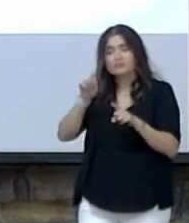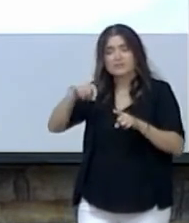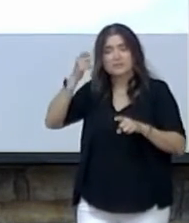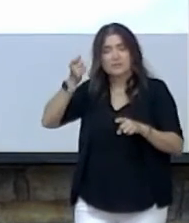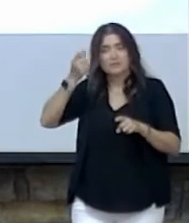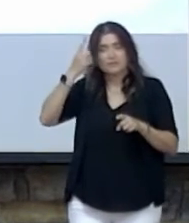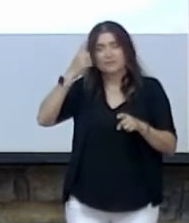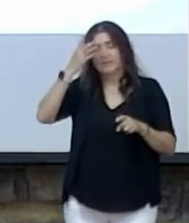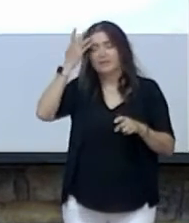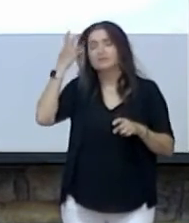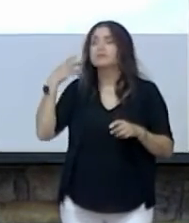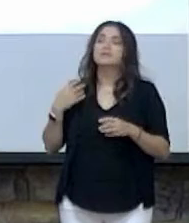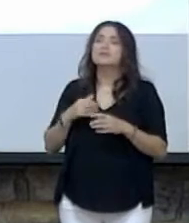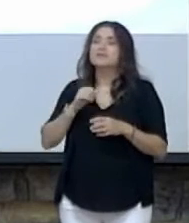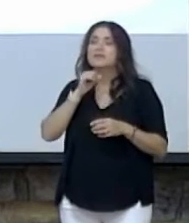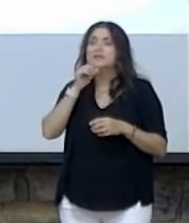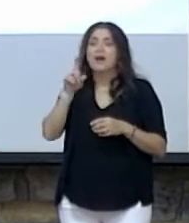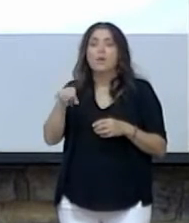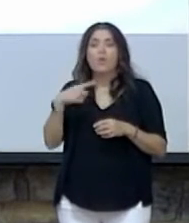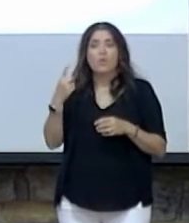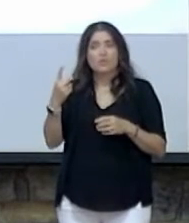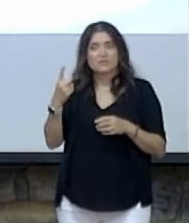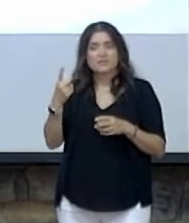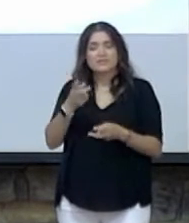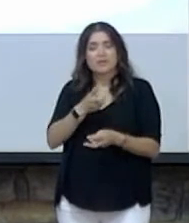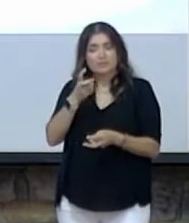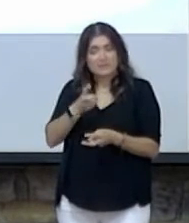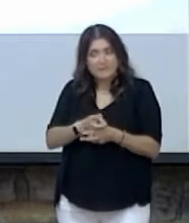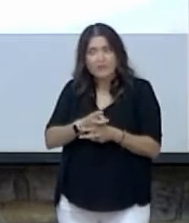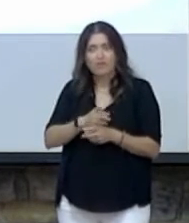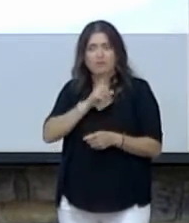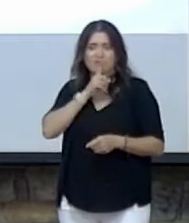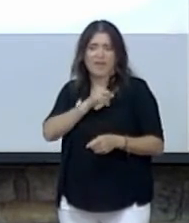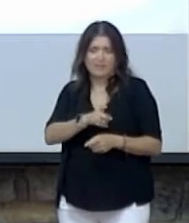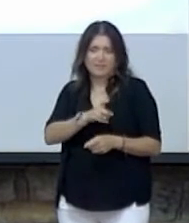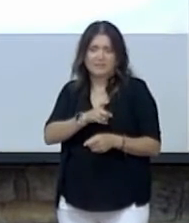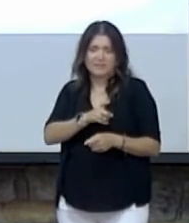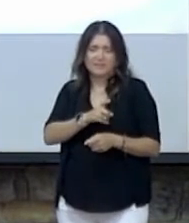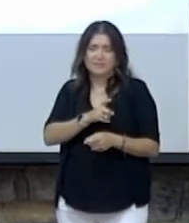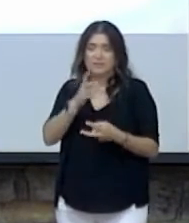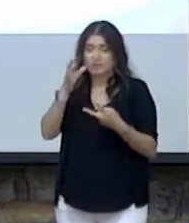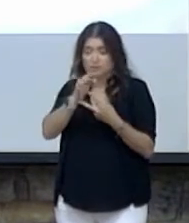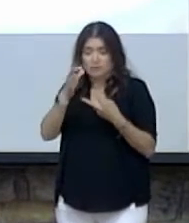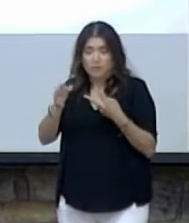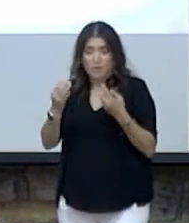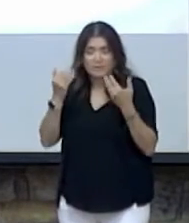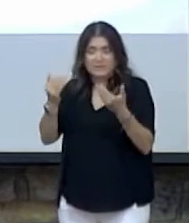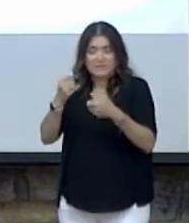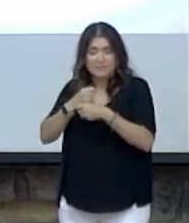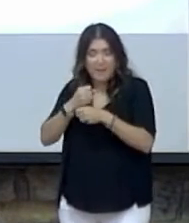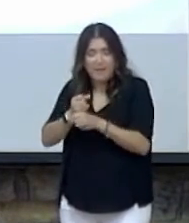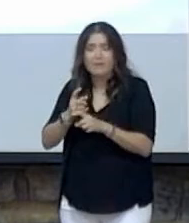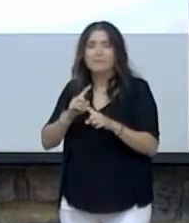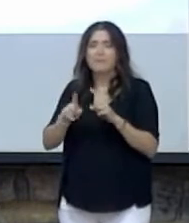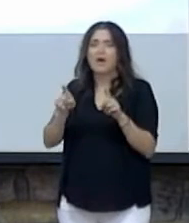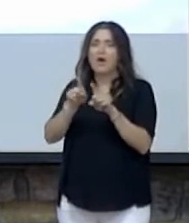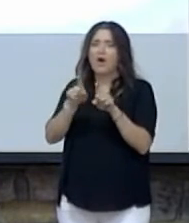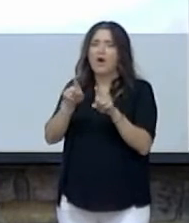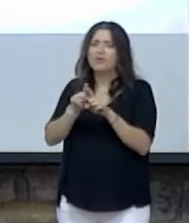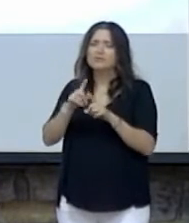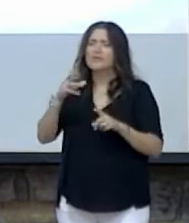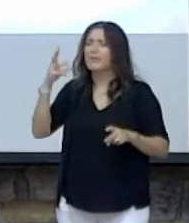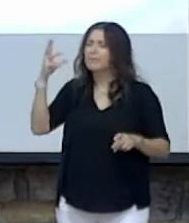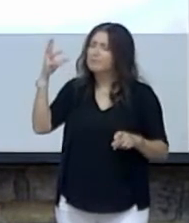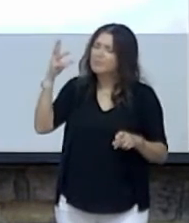understood. Not only is there a difficult reality, not only is there a choice to be made, but there's also this